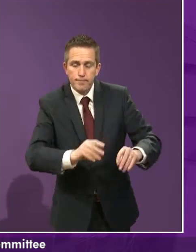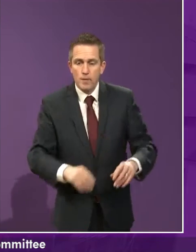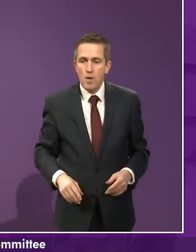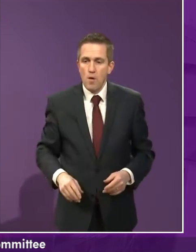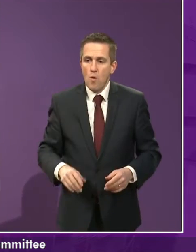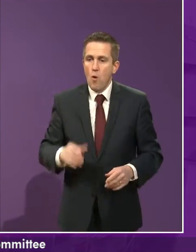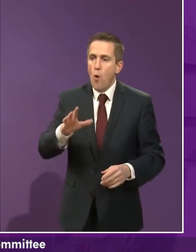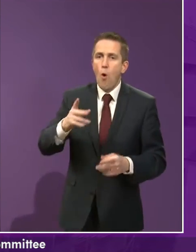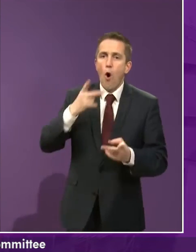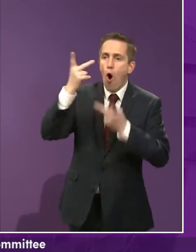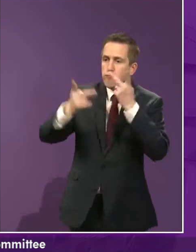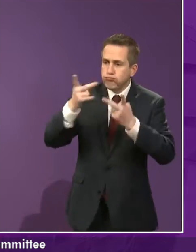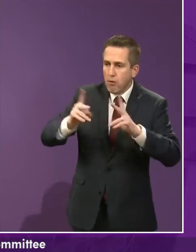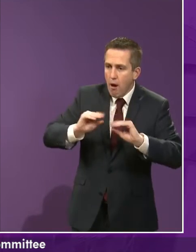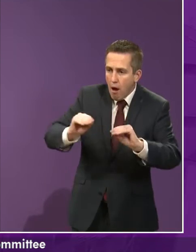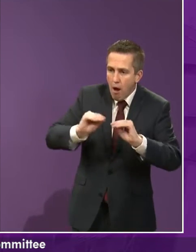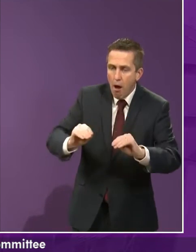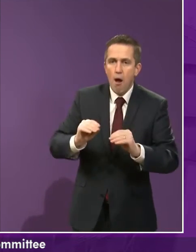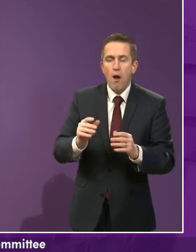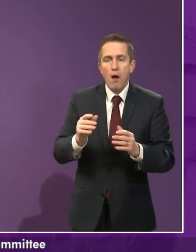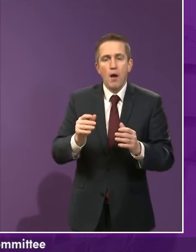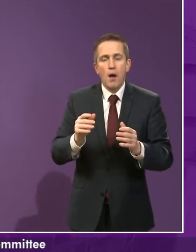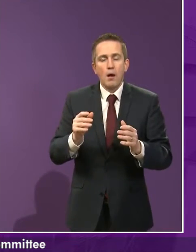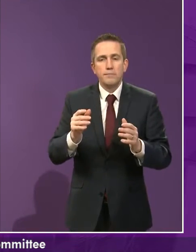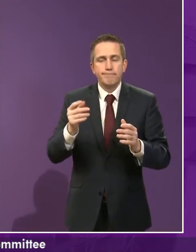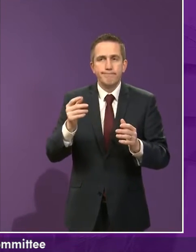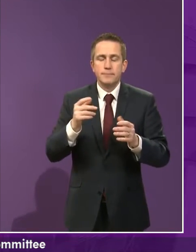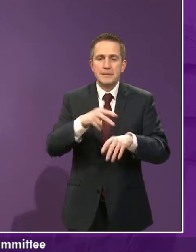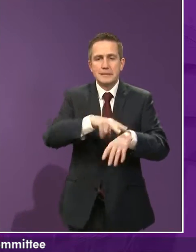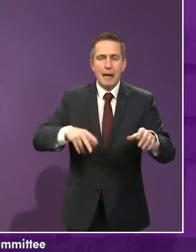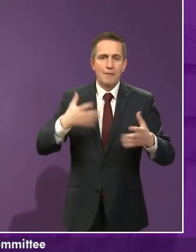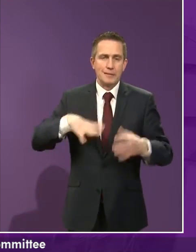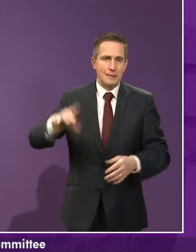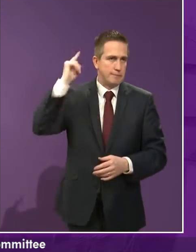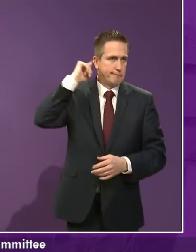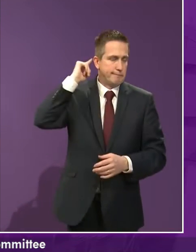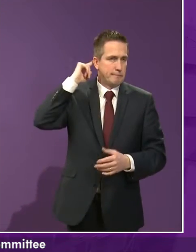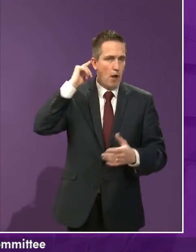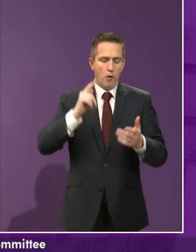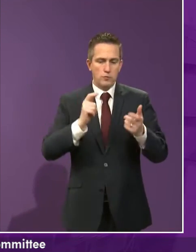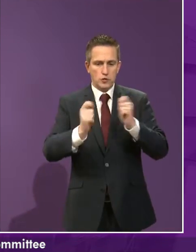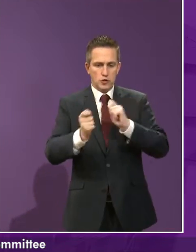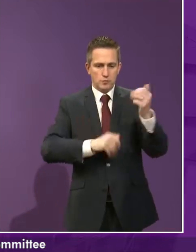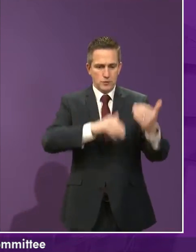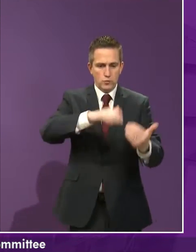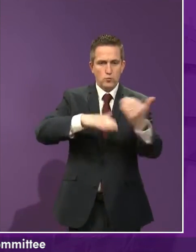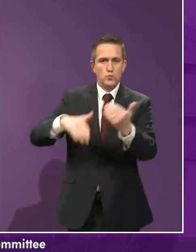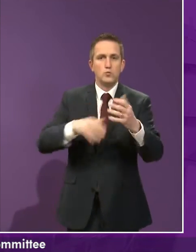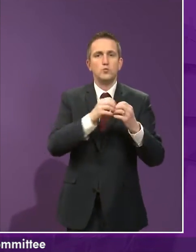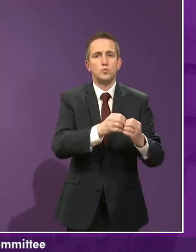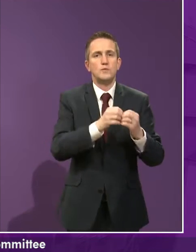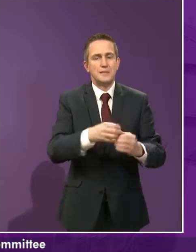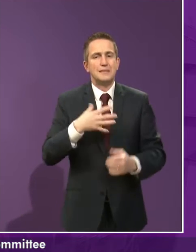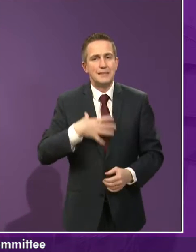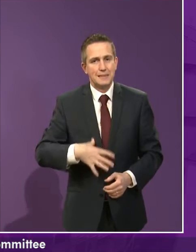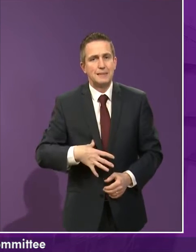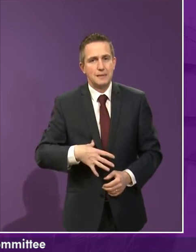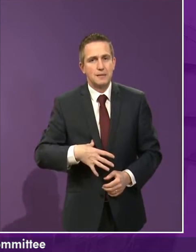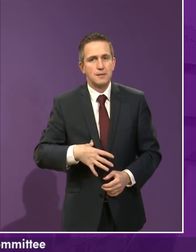rehearsing them in an opera, adjustments need to be made. And sometimes, just because of